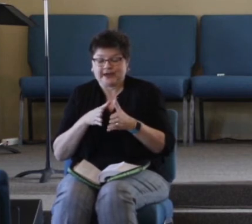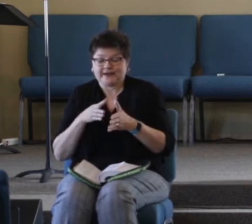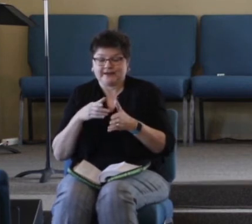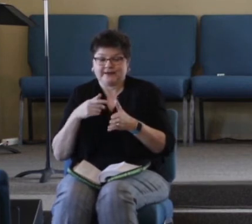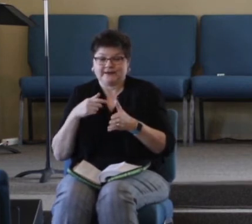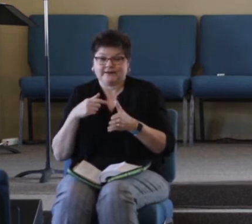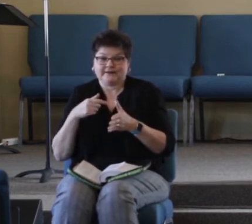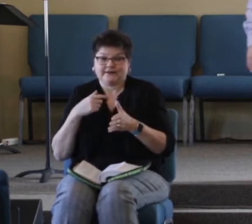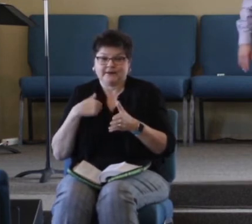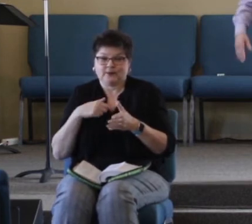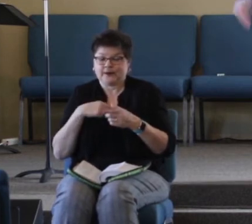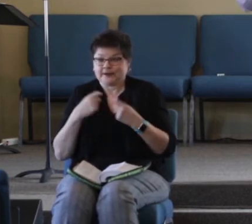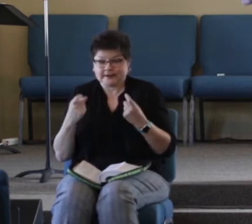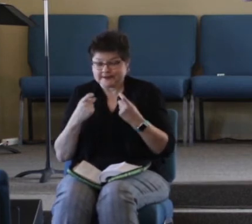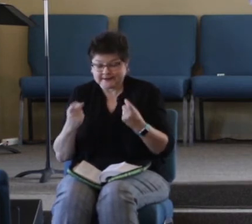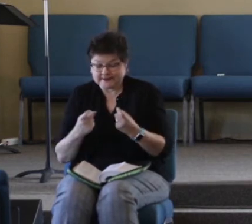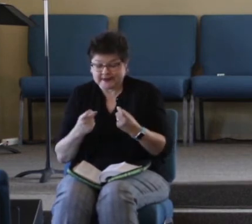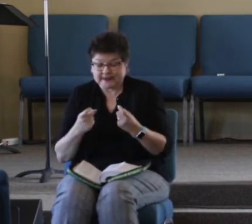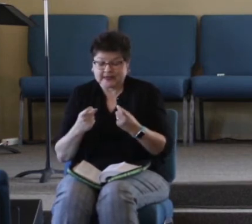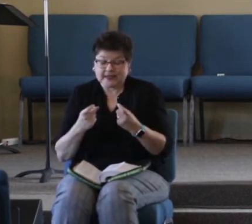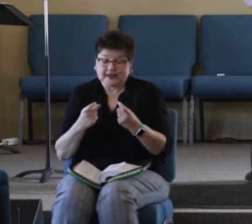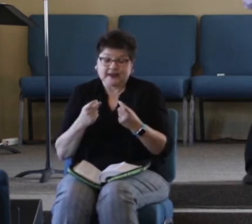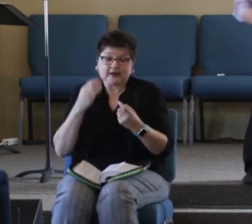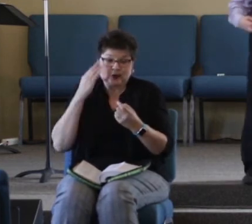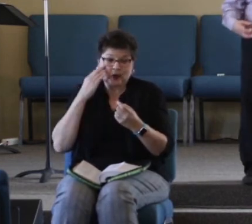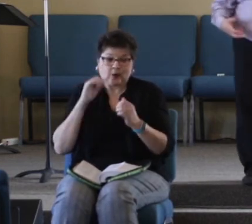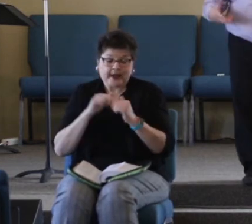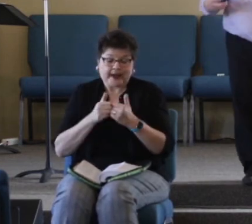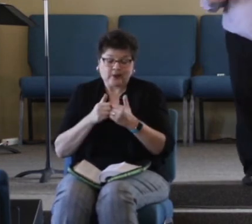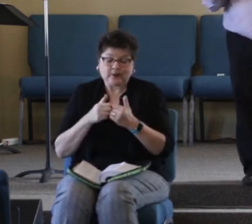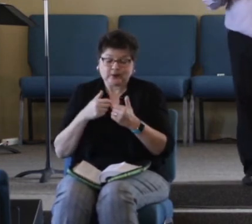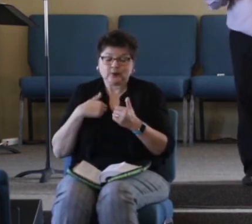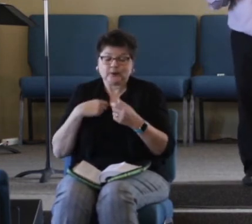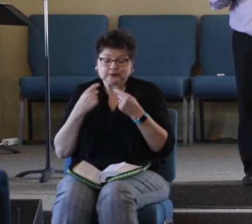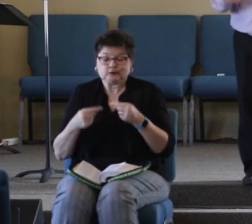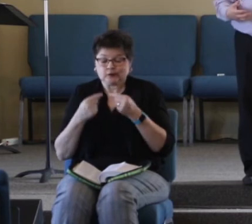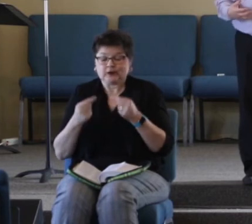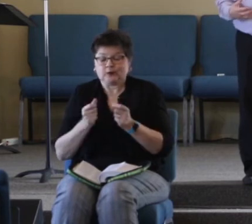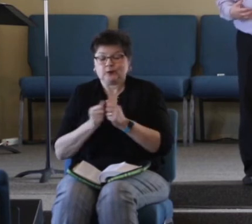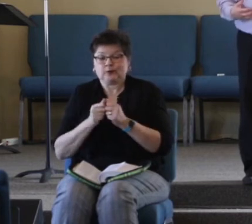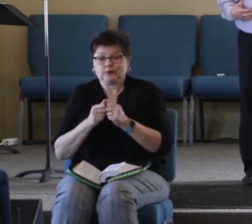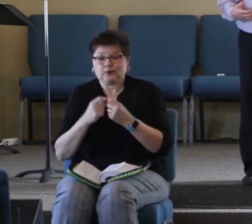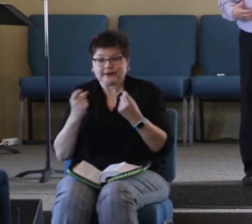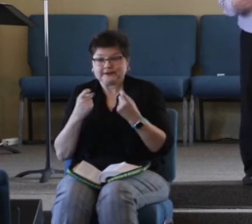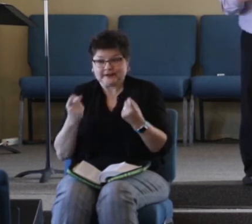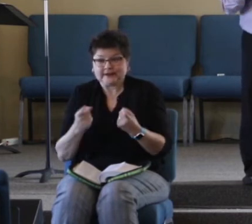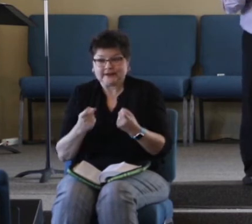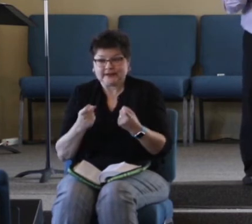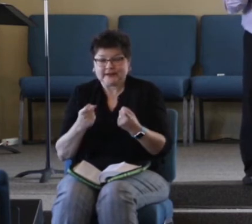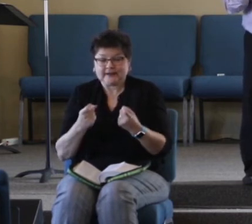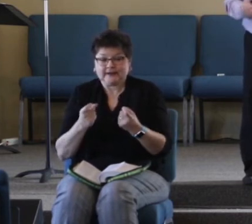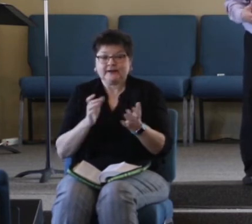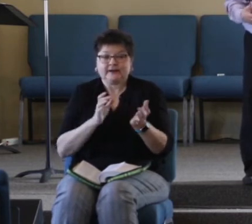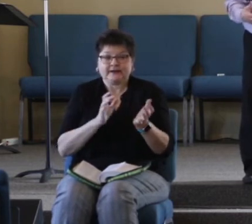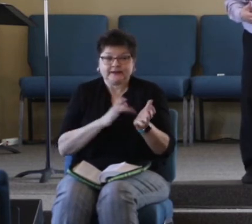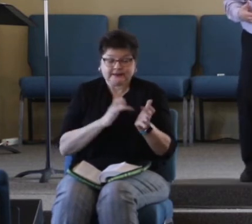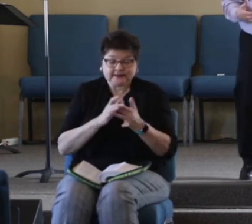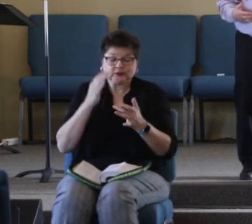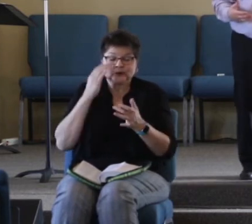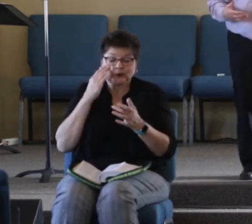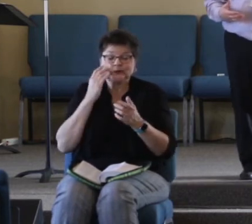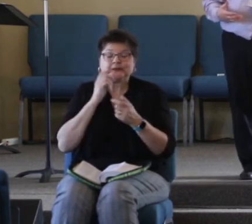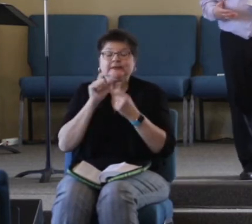Hebrews 4:15. Without sin, he sympathizes. He knows exactly what we're going